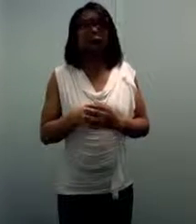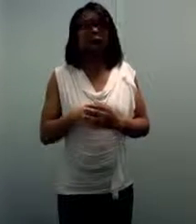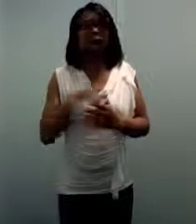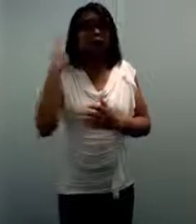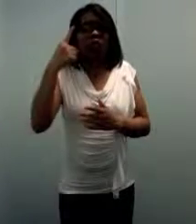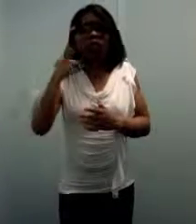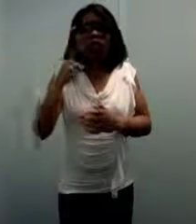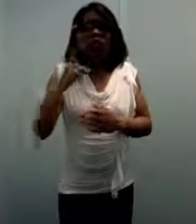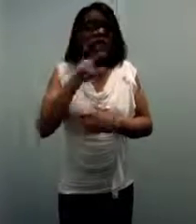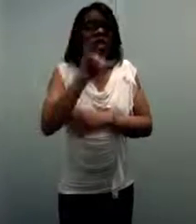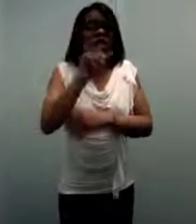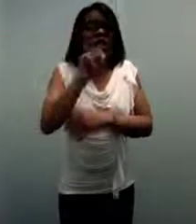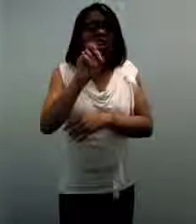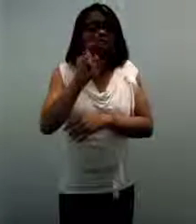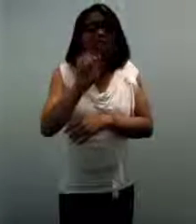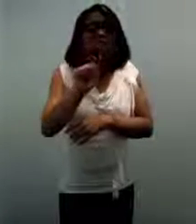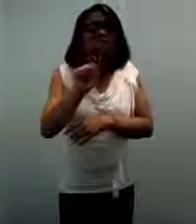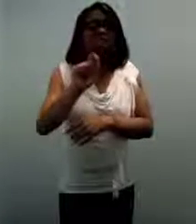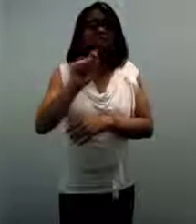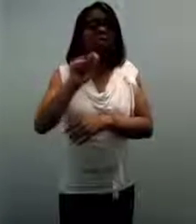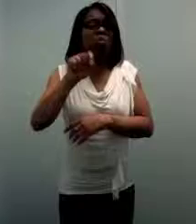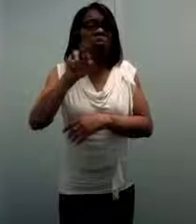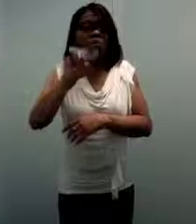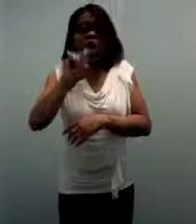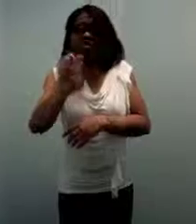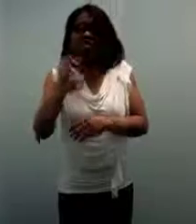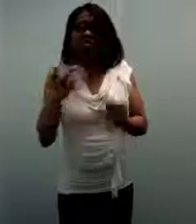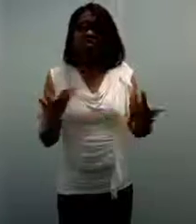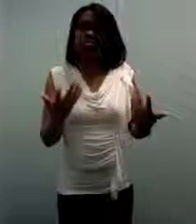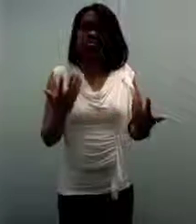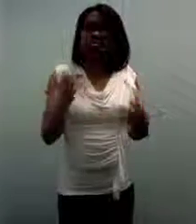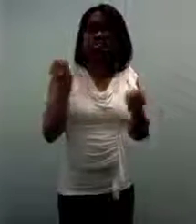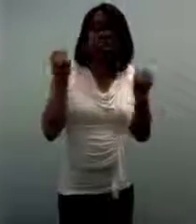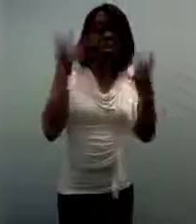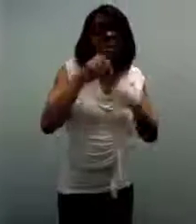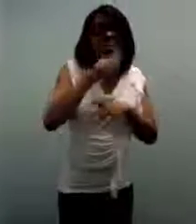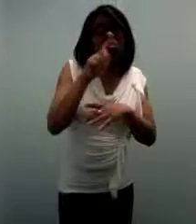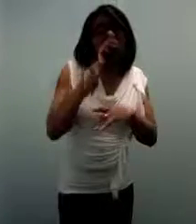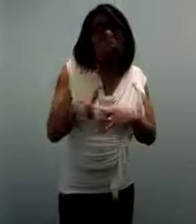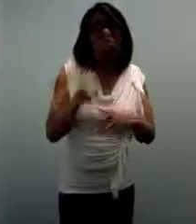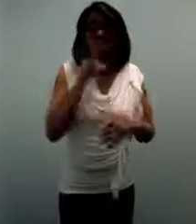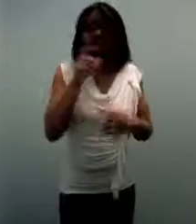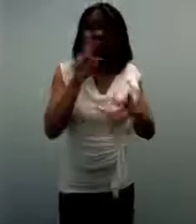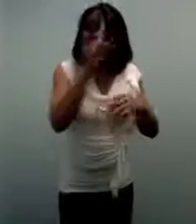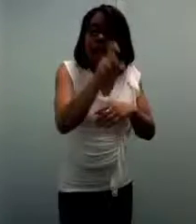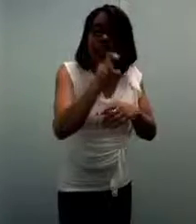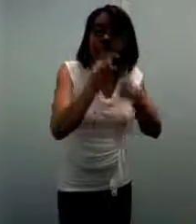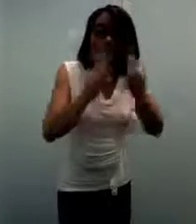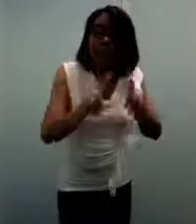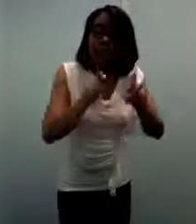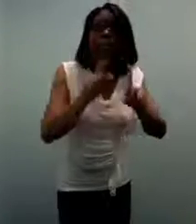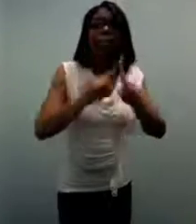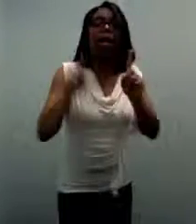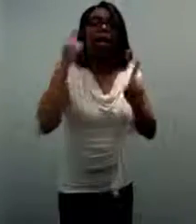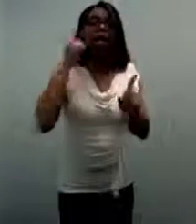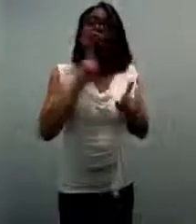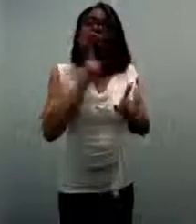minute suggesting it's the only kind of question that should be asked in exams, but I think it's a very important type that right now just gets